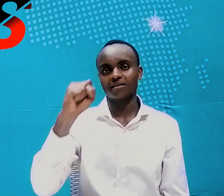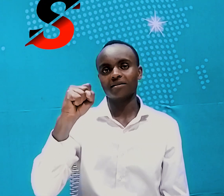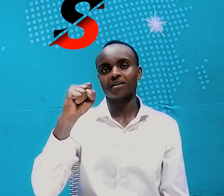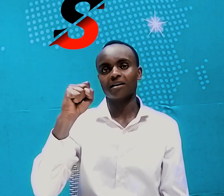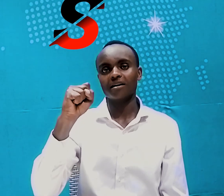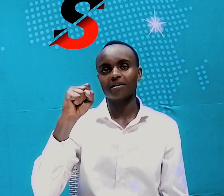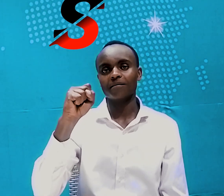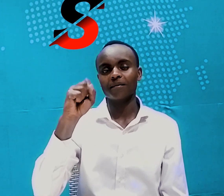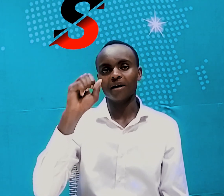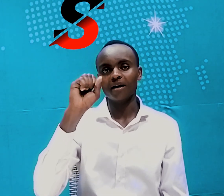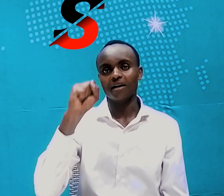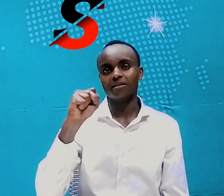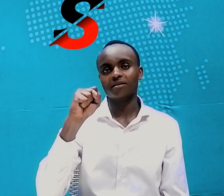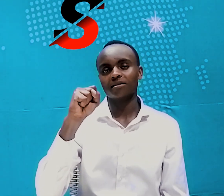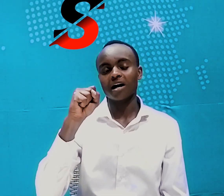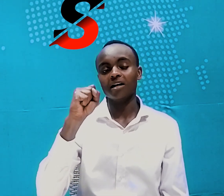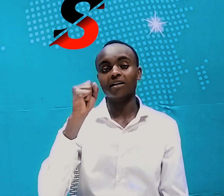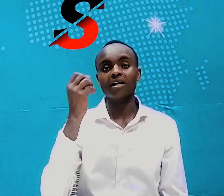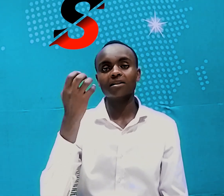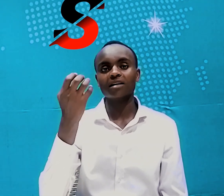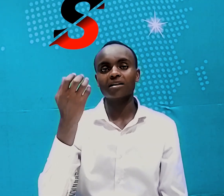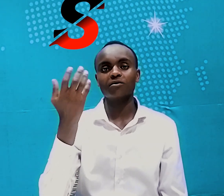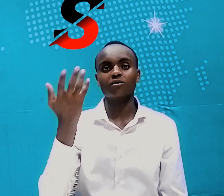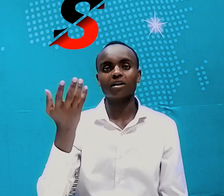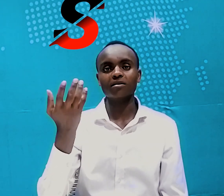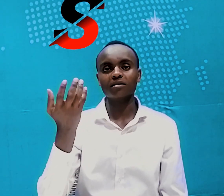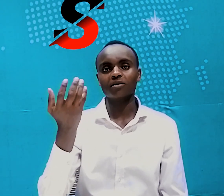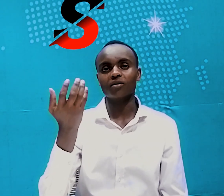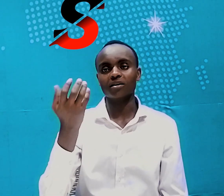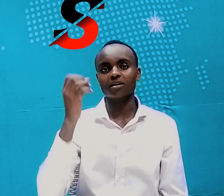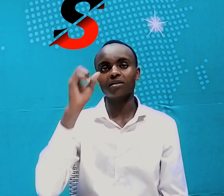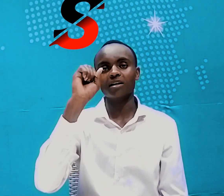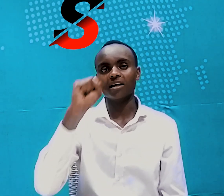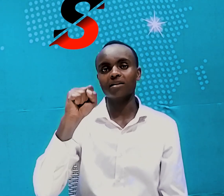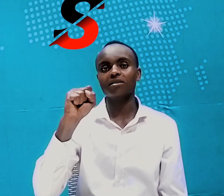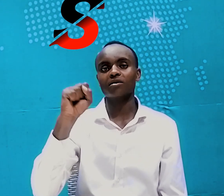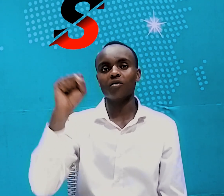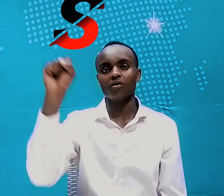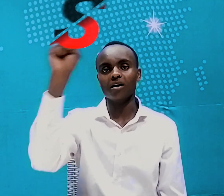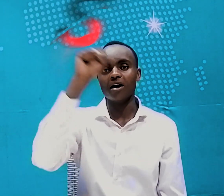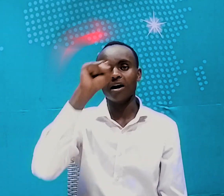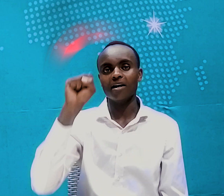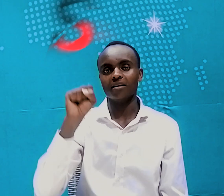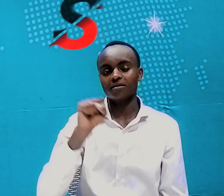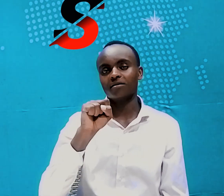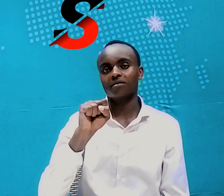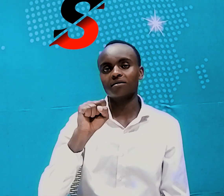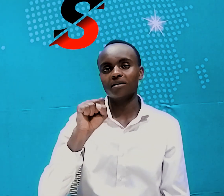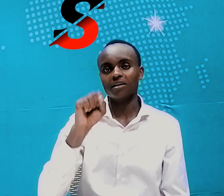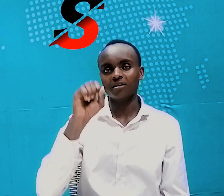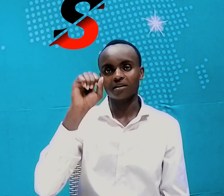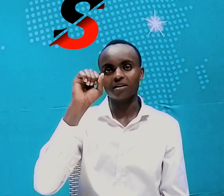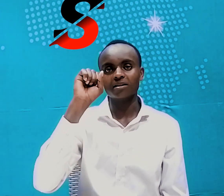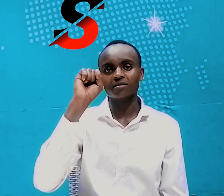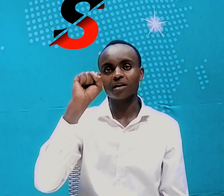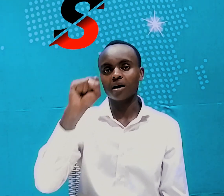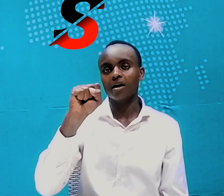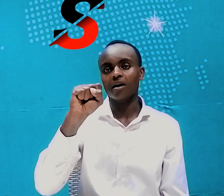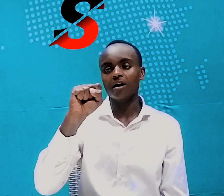S. S. Letter S has two signs. You can say S or S. Just